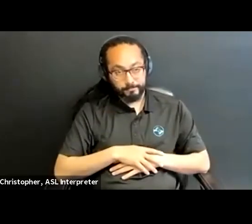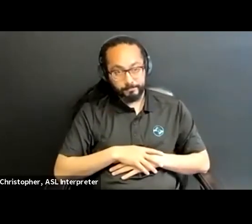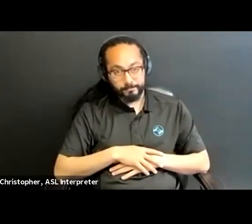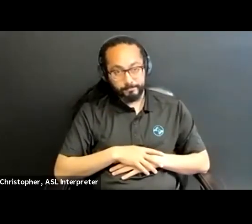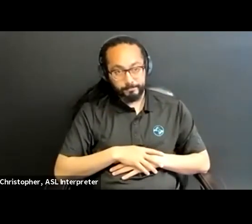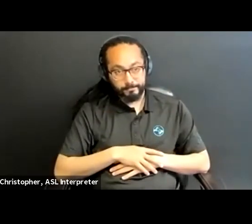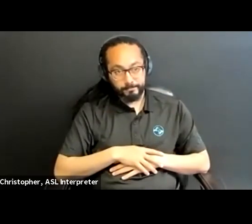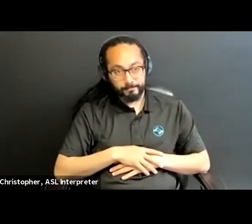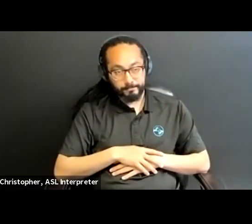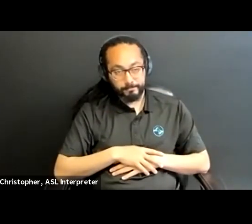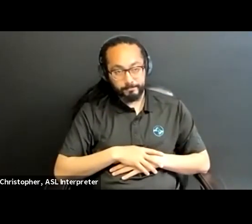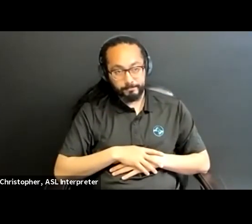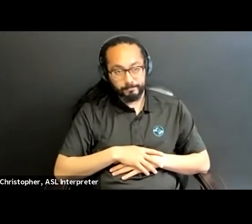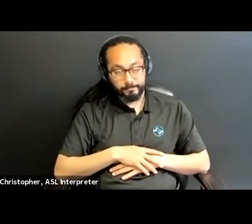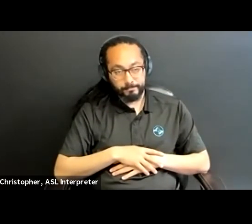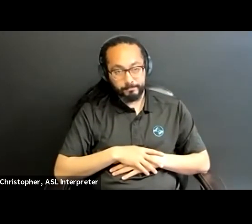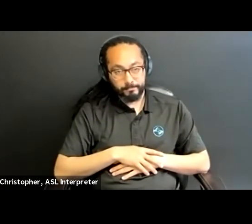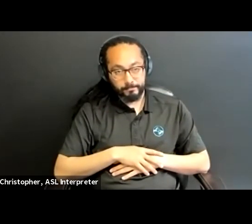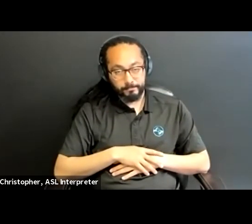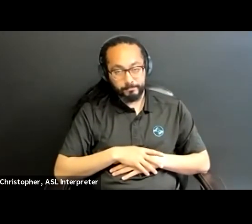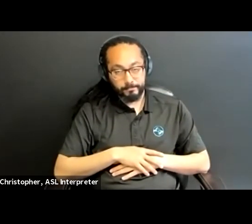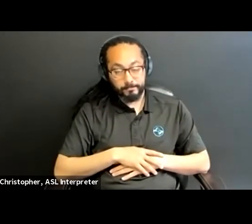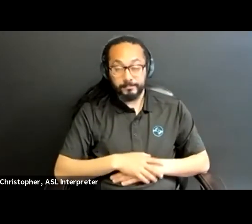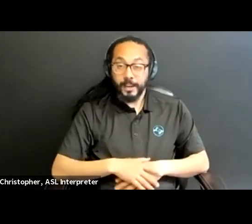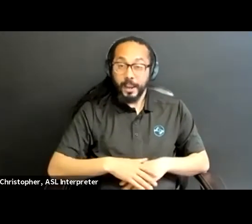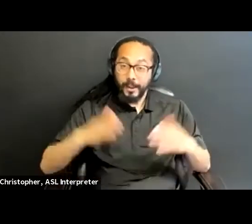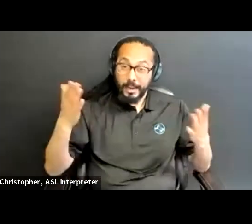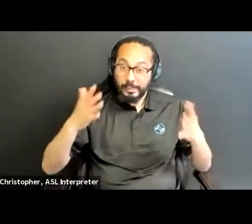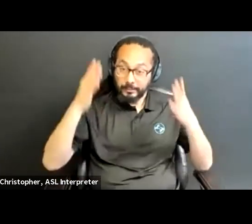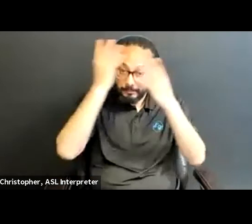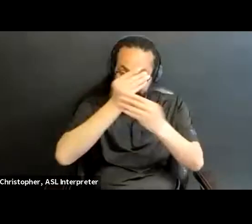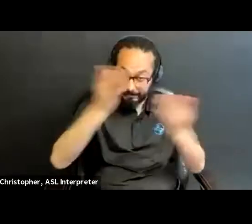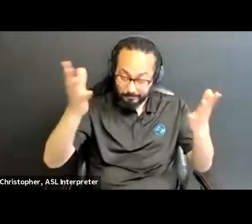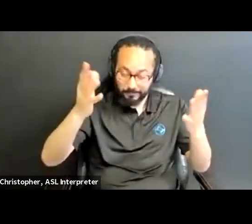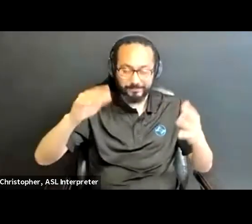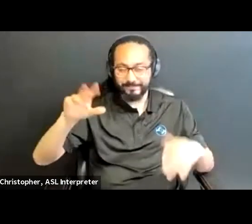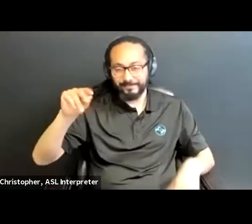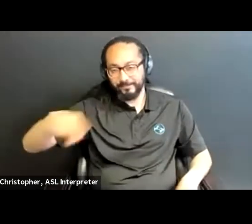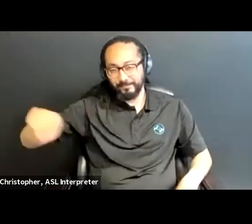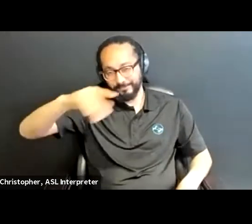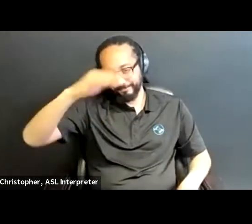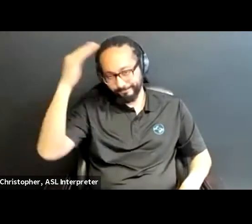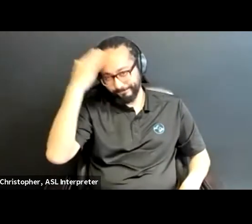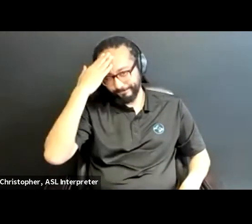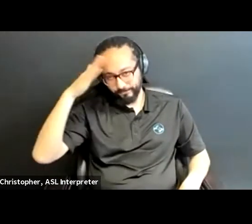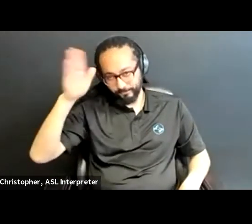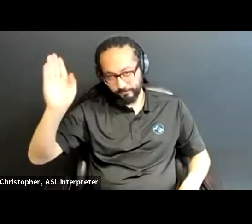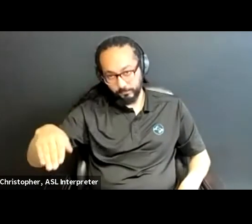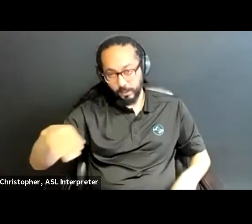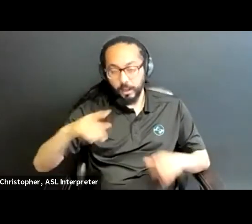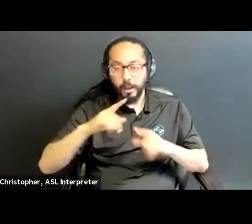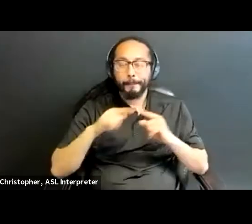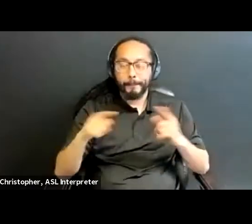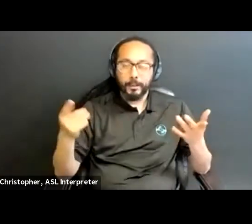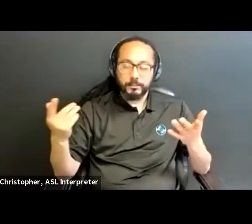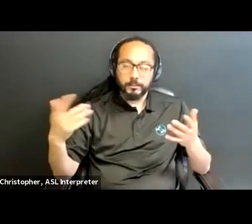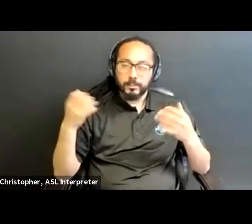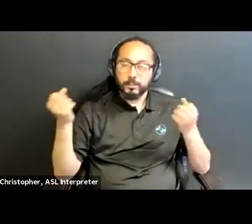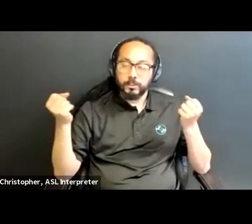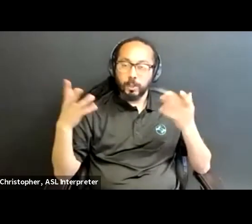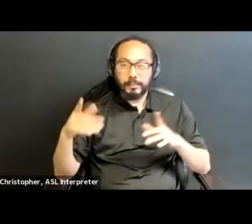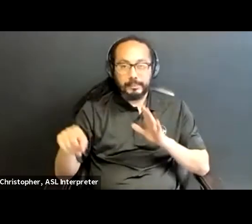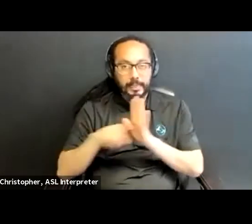And I think I'm preaching to the choir here, but there are a large number of negative impacts of dating violence